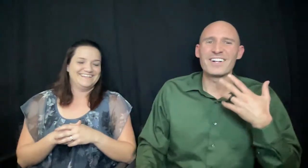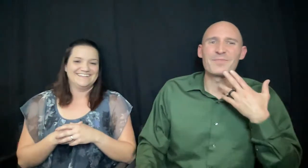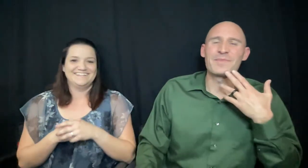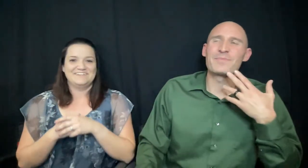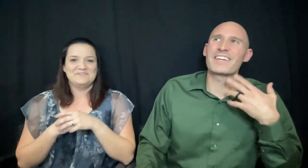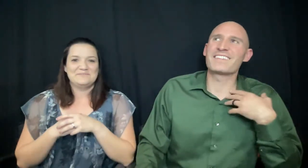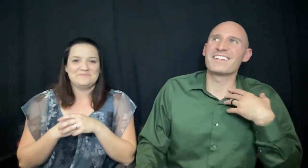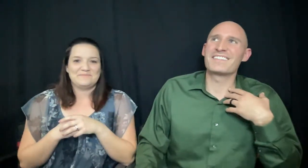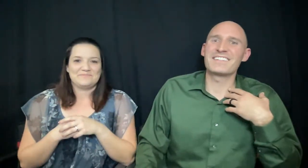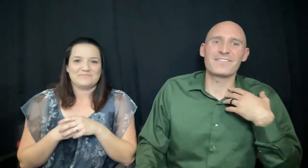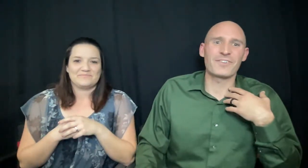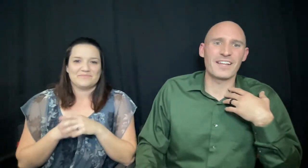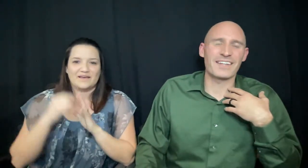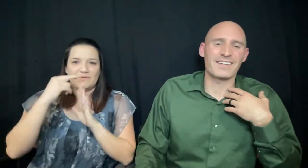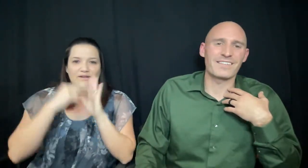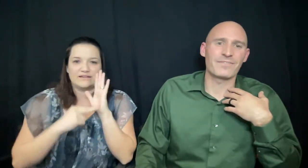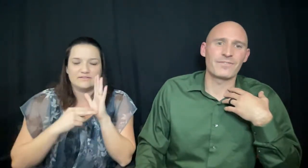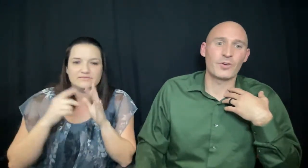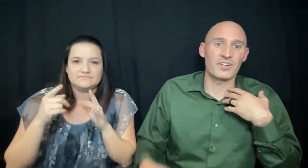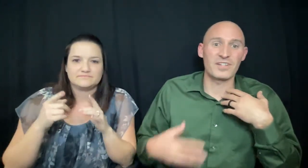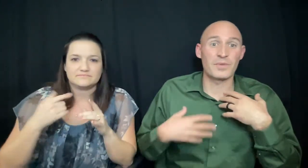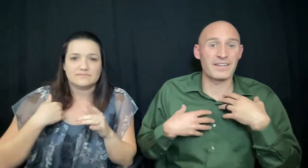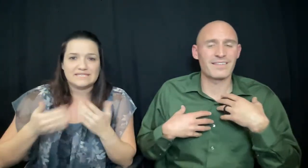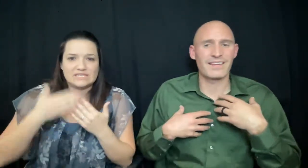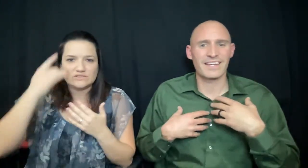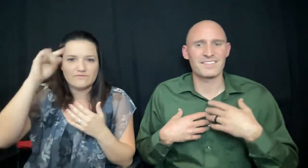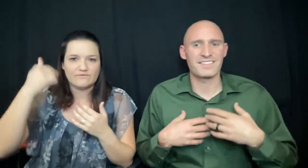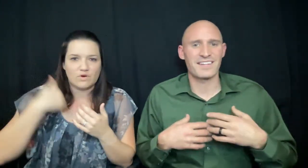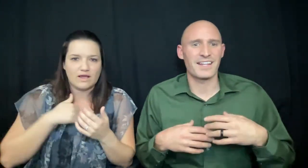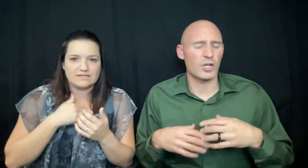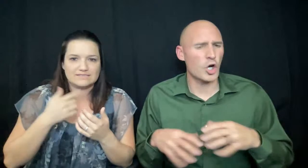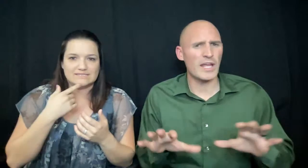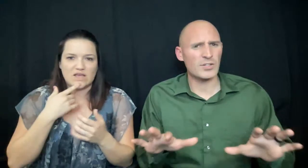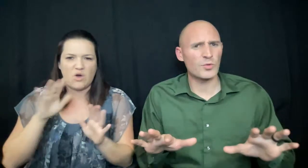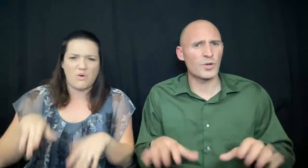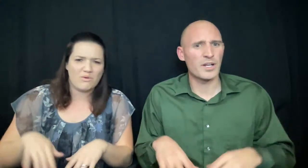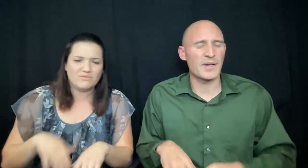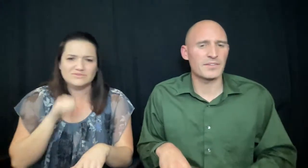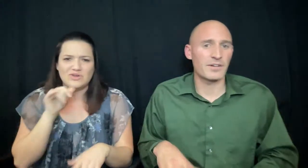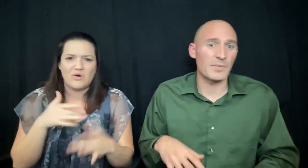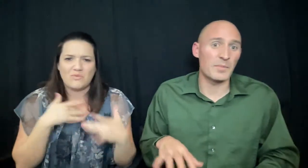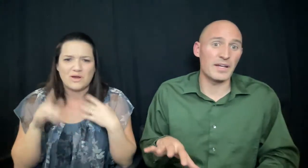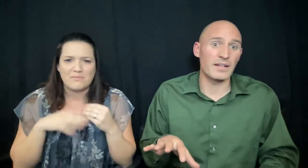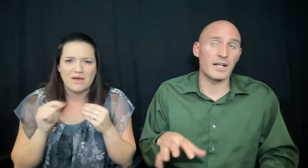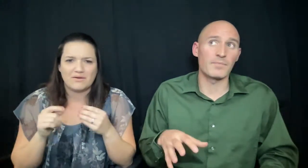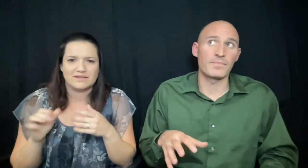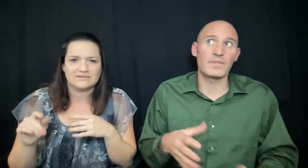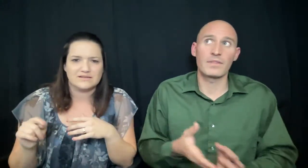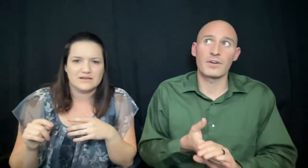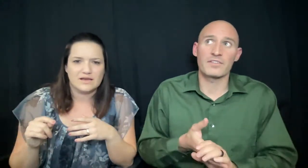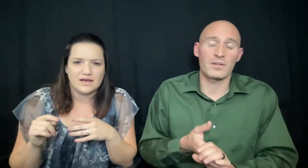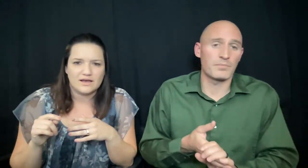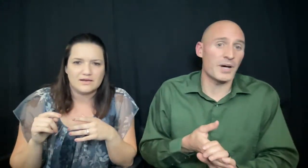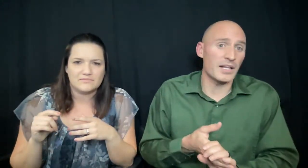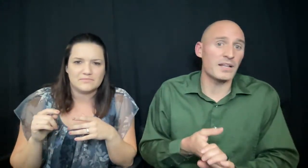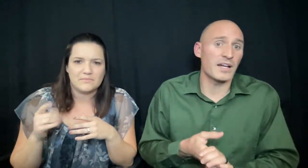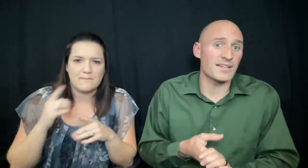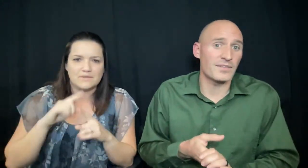Well, because it's easy for for someone like us to say like, oh yeah, don't worry about the grammar. But there are some polyglots out there